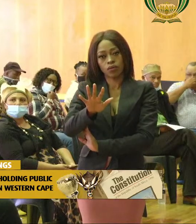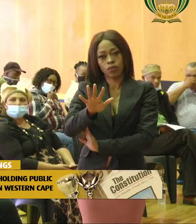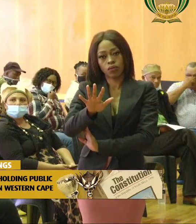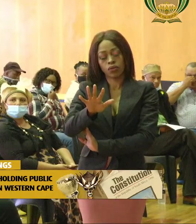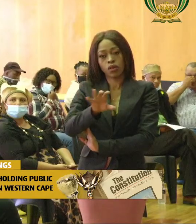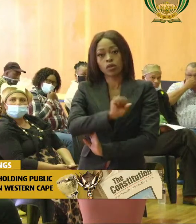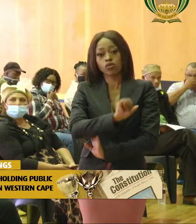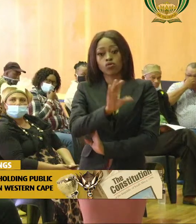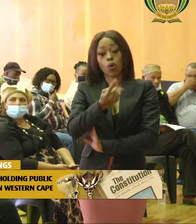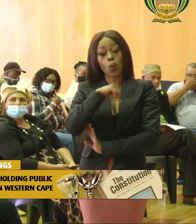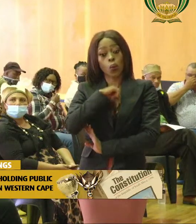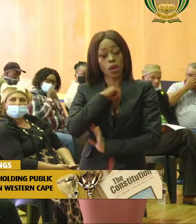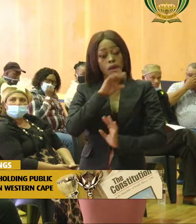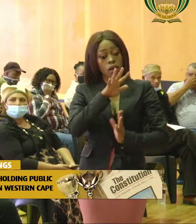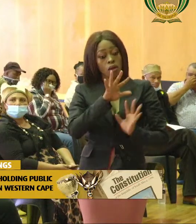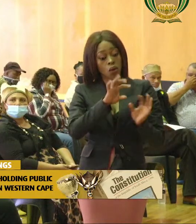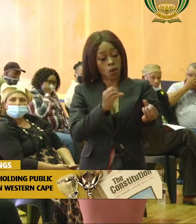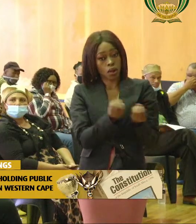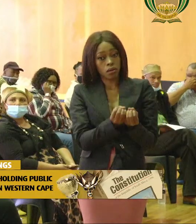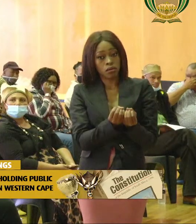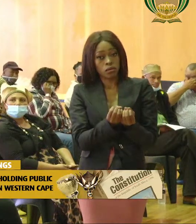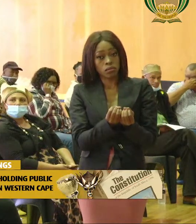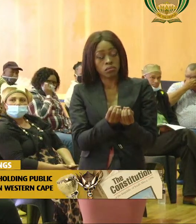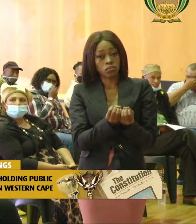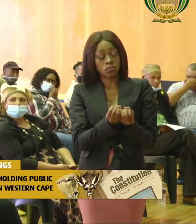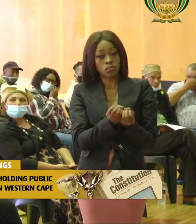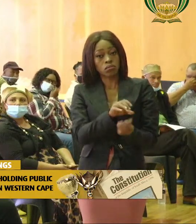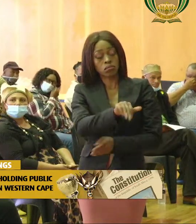5. Thina singumbutho wesizwe,